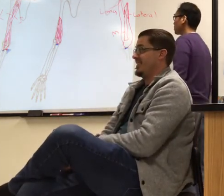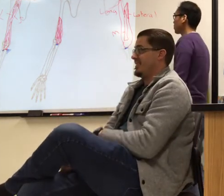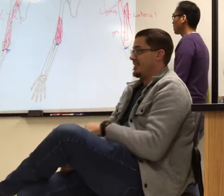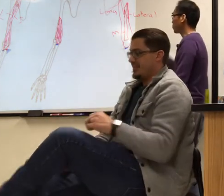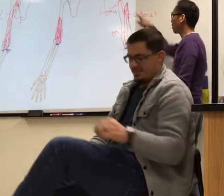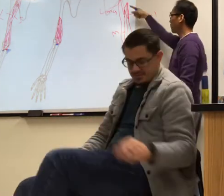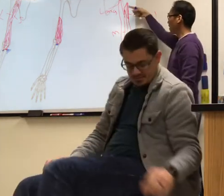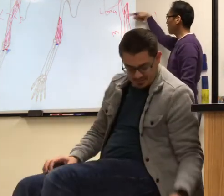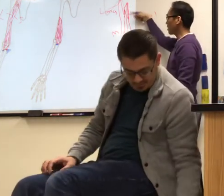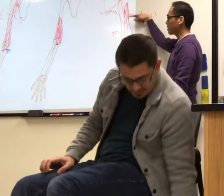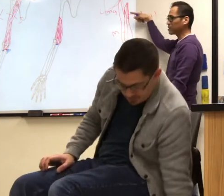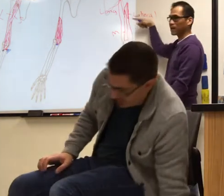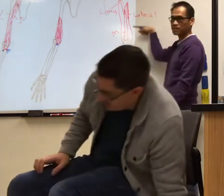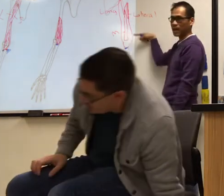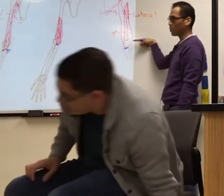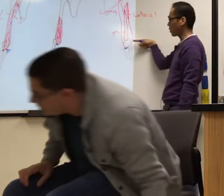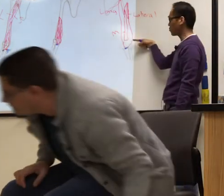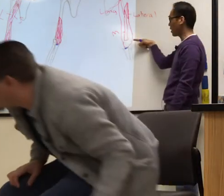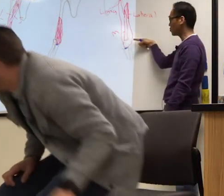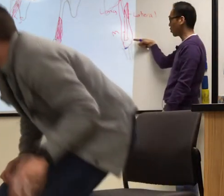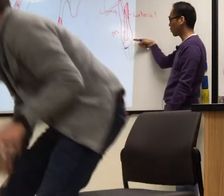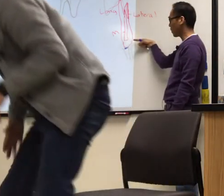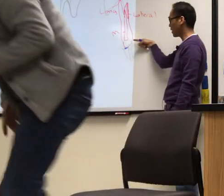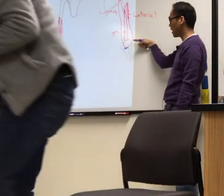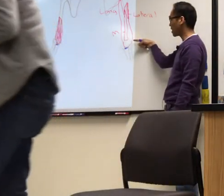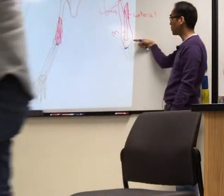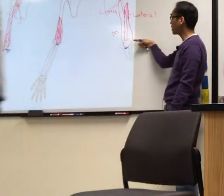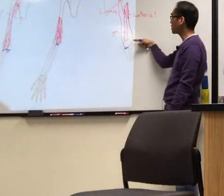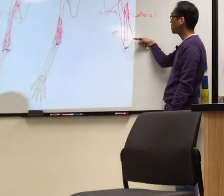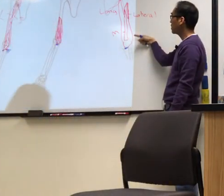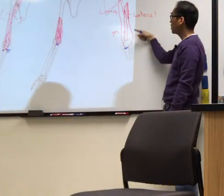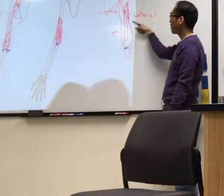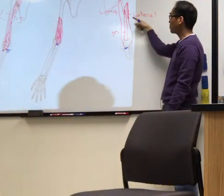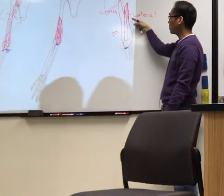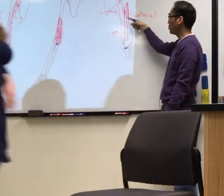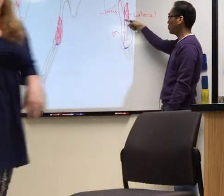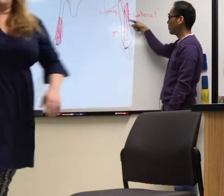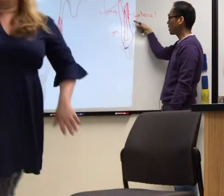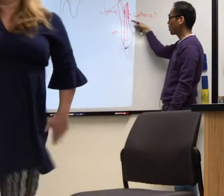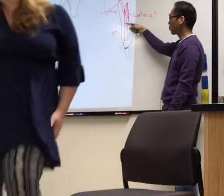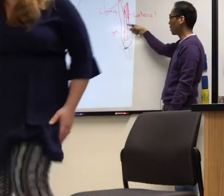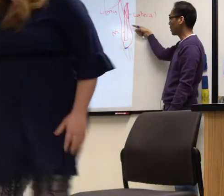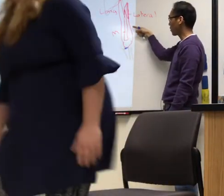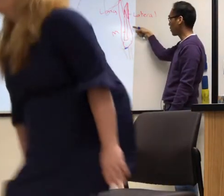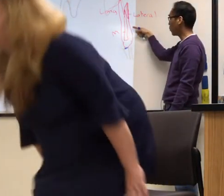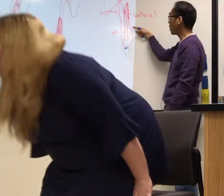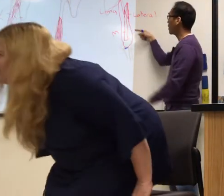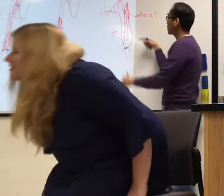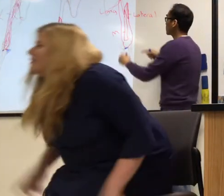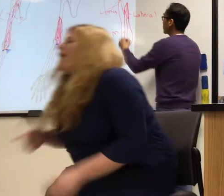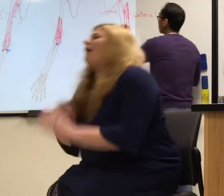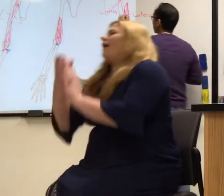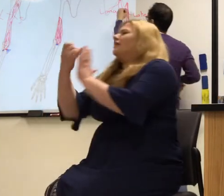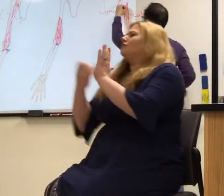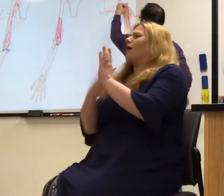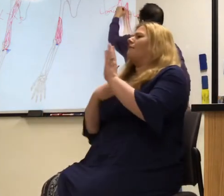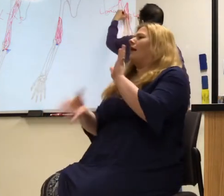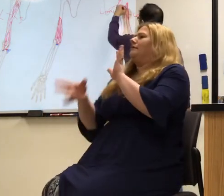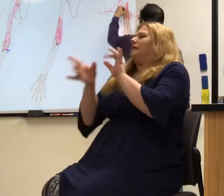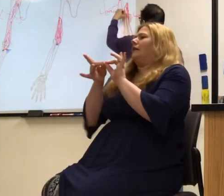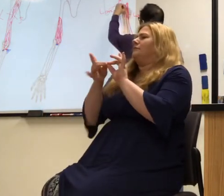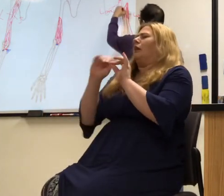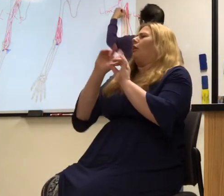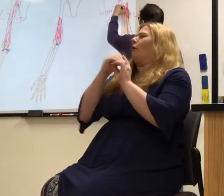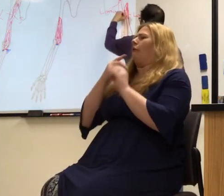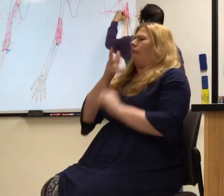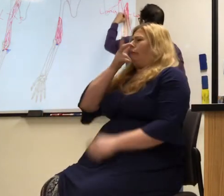Okay, so I just tried to draw, it's kind of sloppy, I'm trying to draw over my attachments. You can make it look prettier. The point is that you have